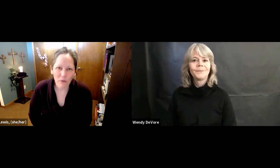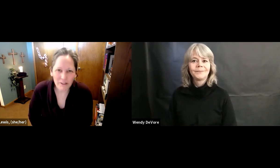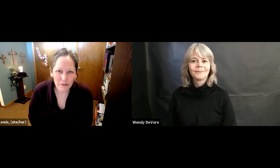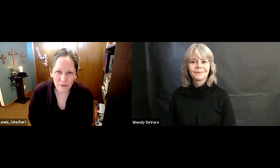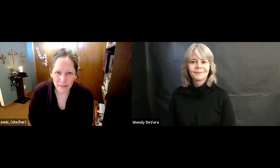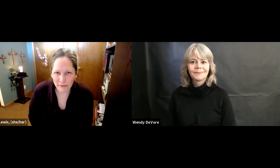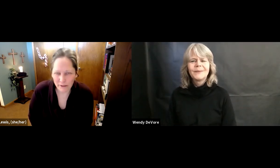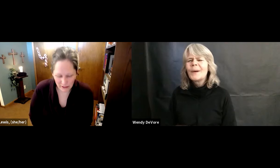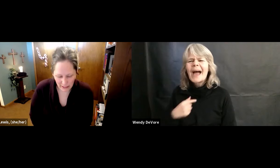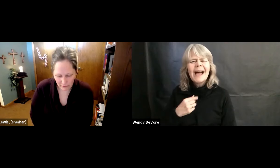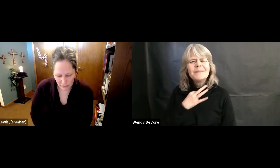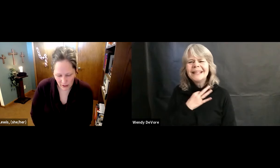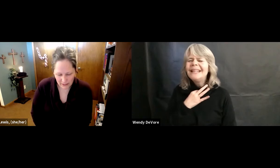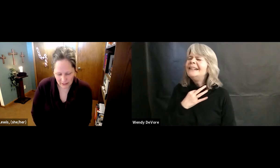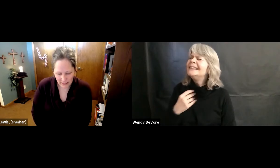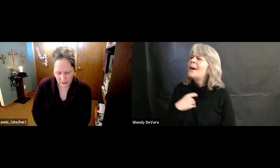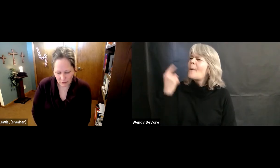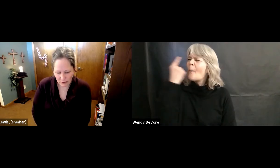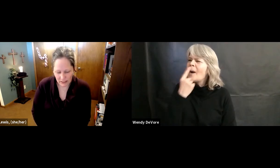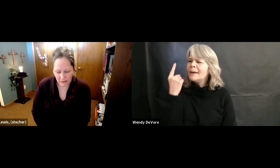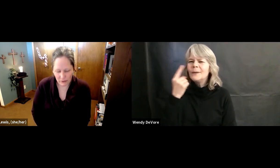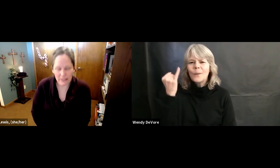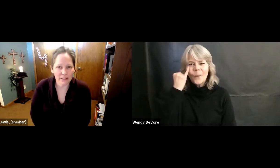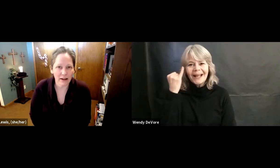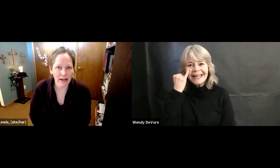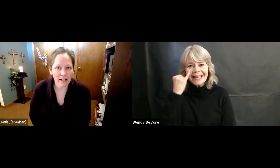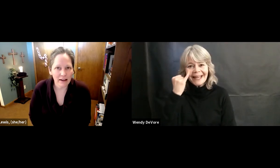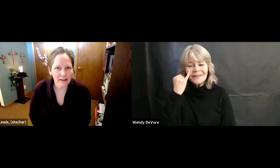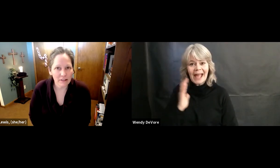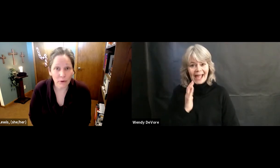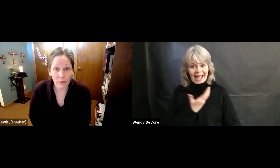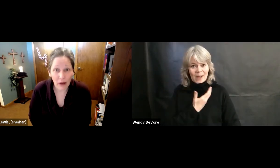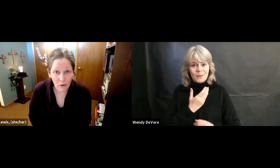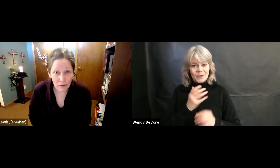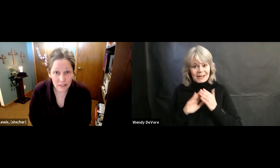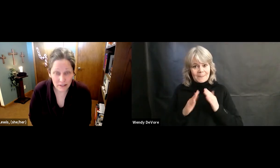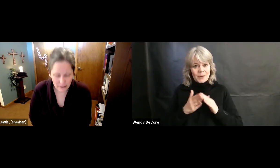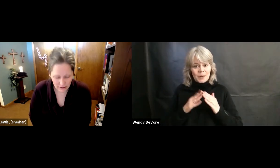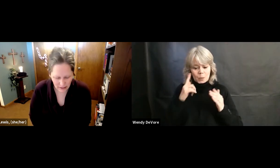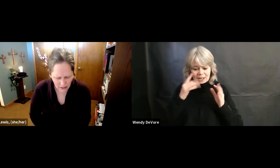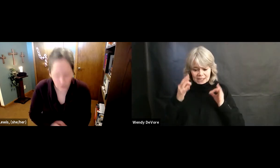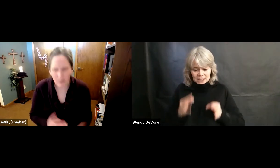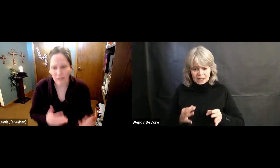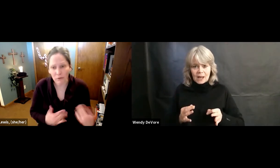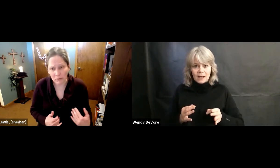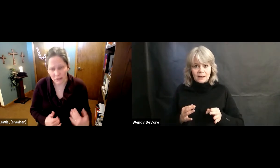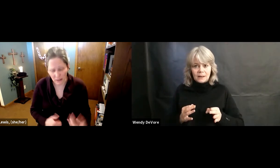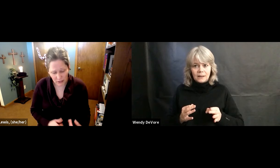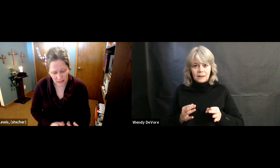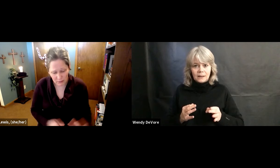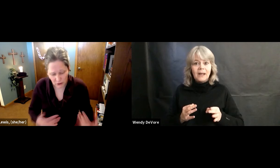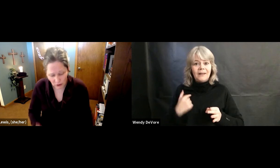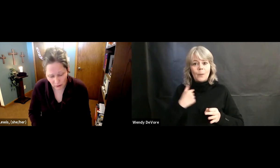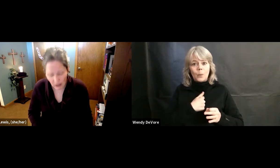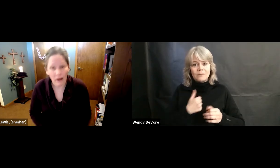I wonder what it would look like for us as a community if we decide to go out, not to wait for people to come to